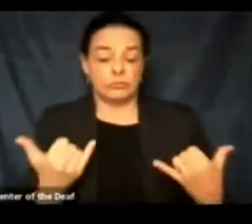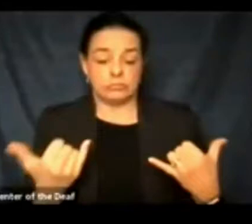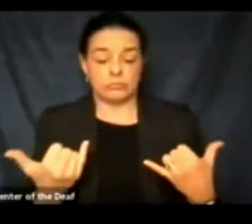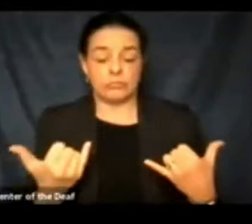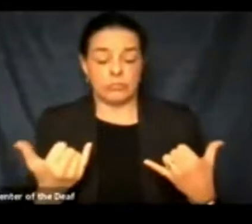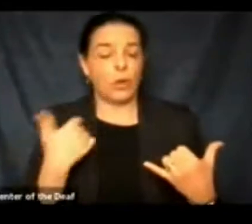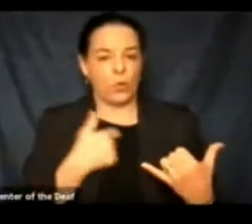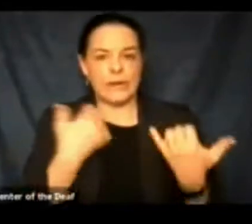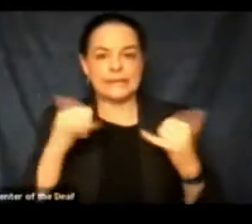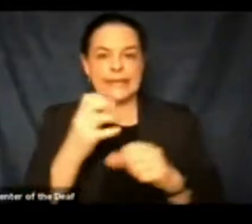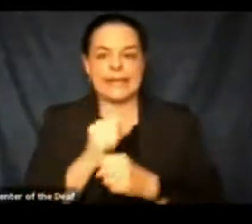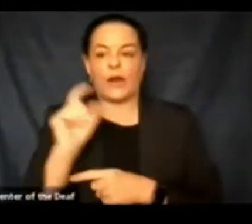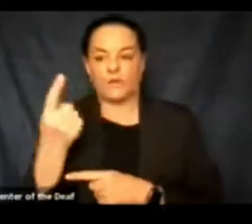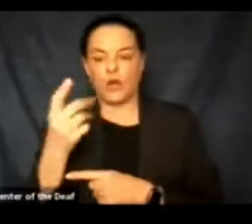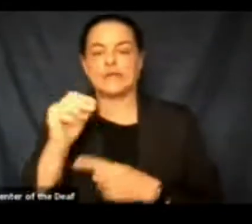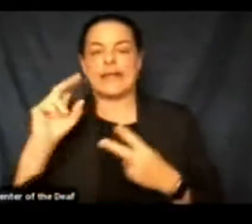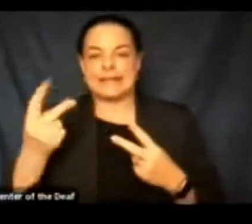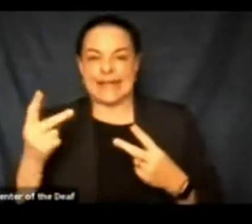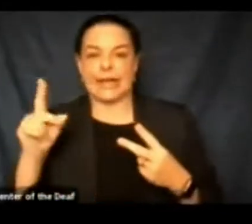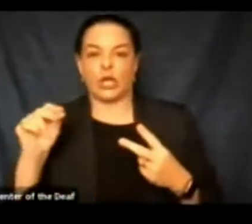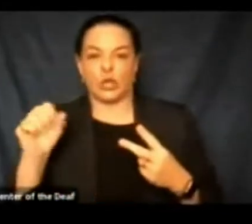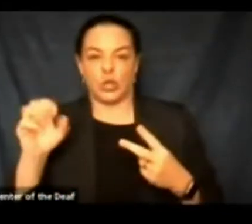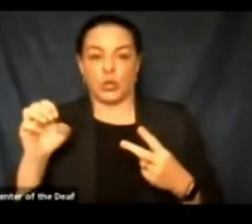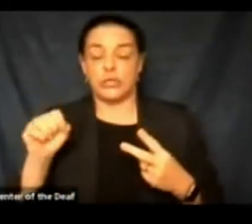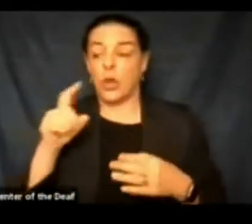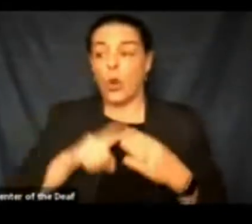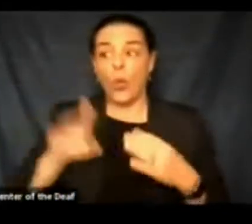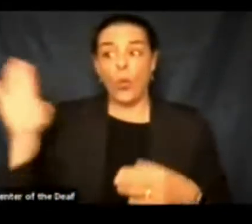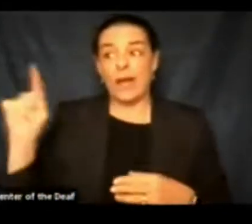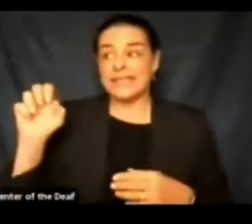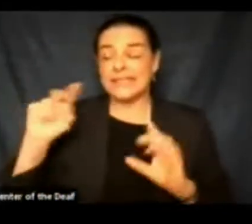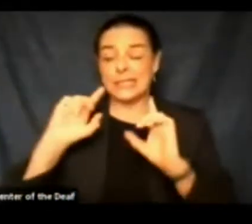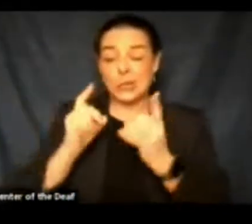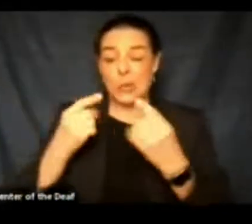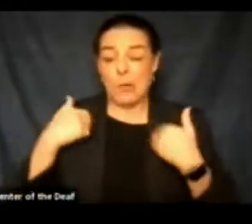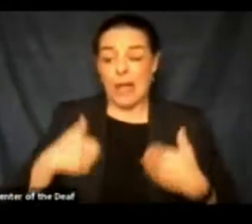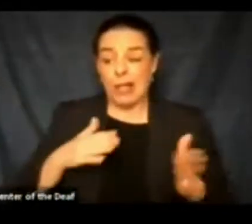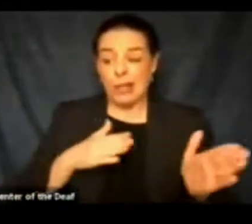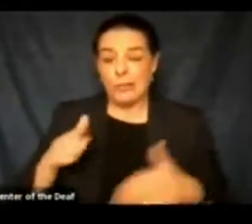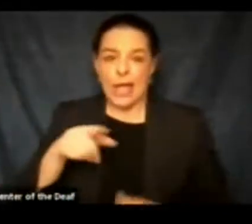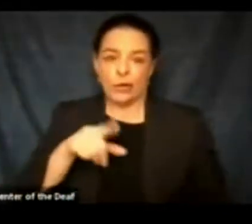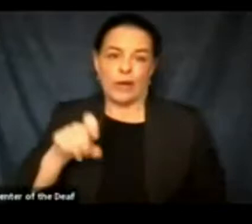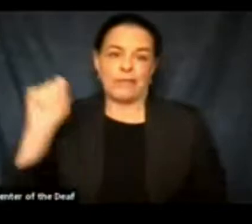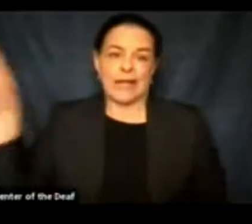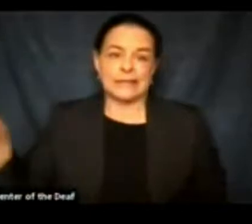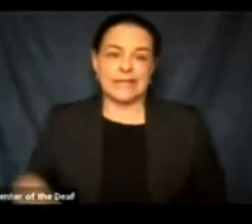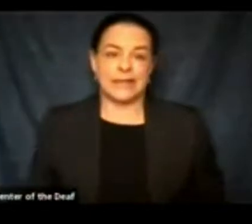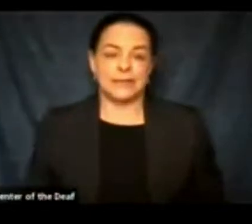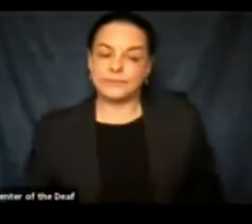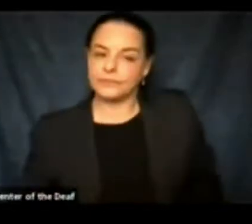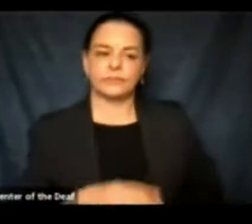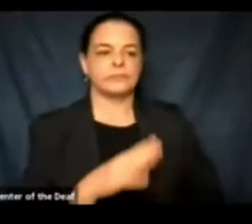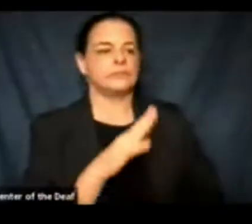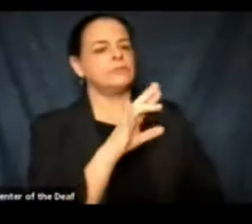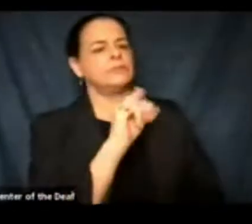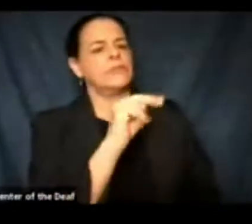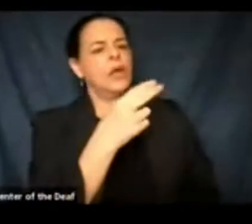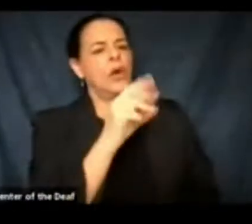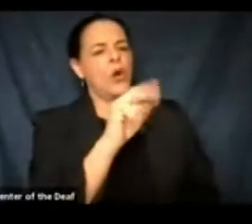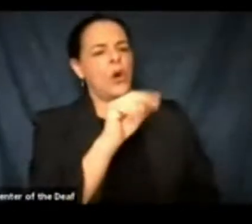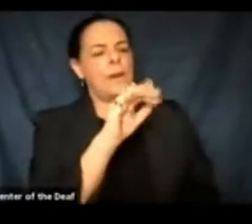still getting first and second doses. So what their plans are, you'd have to ask them. From Brian Hornback, with the 60-day beer